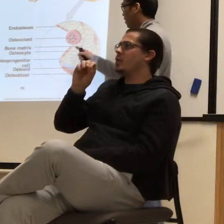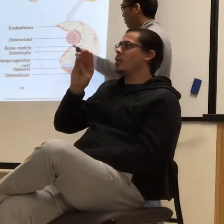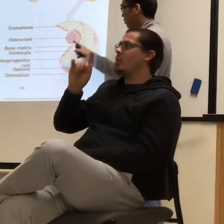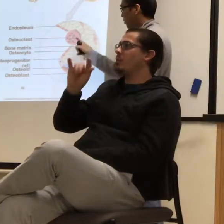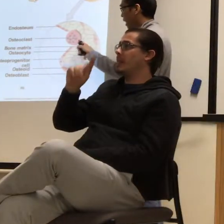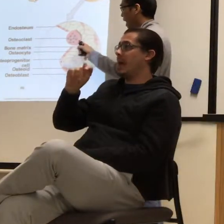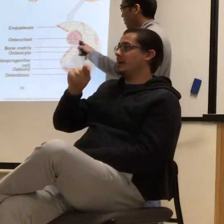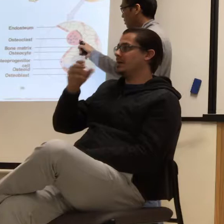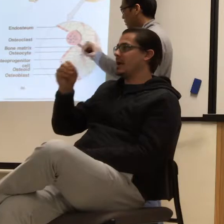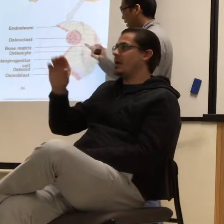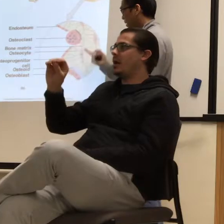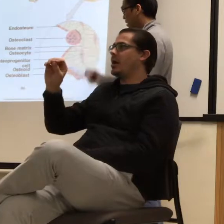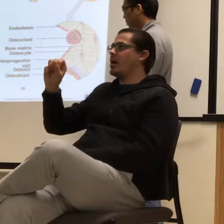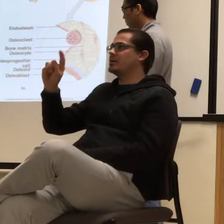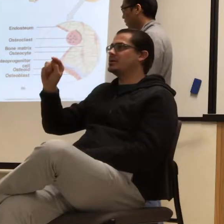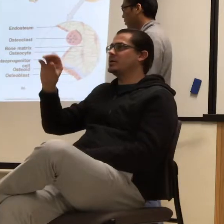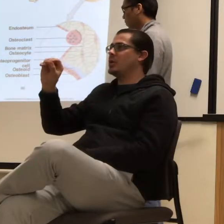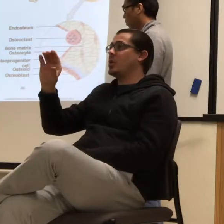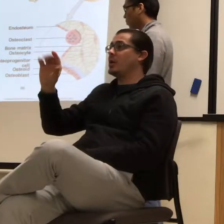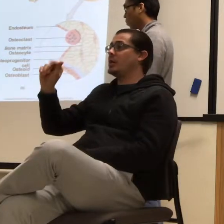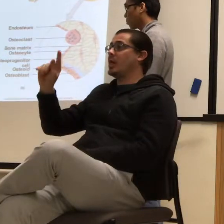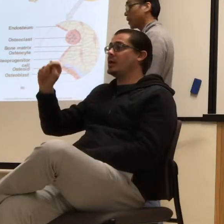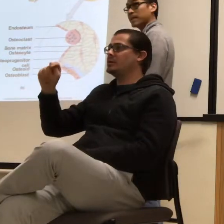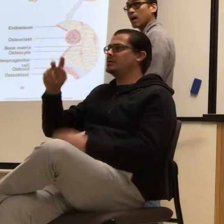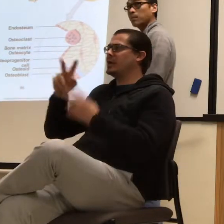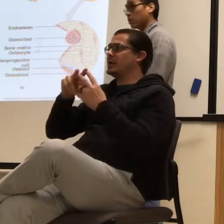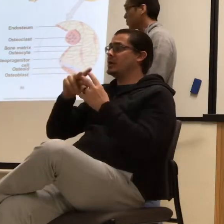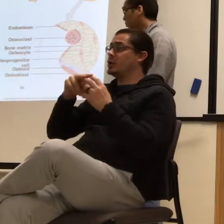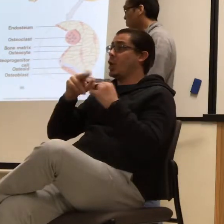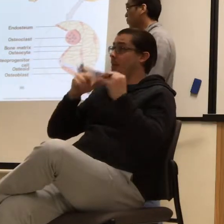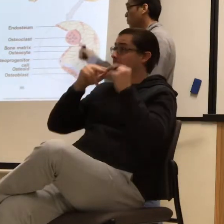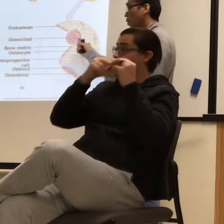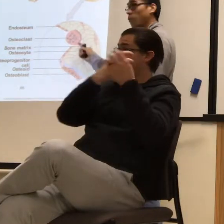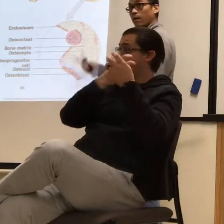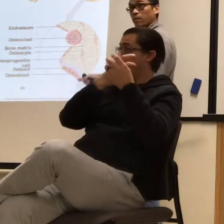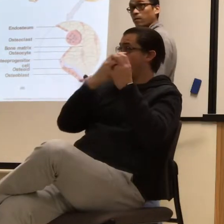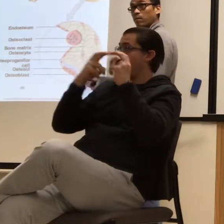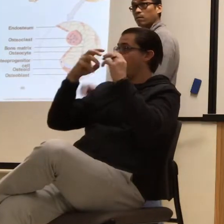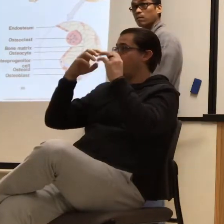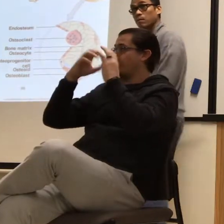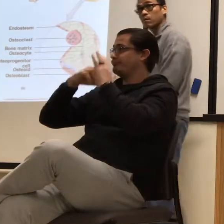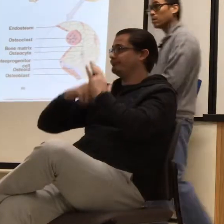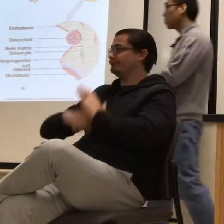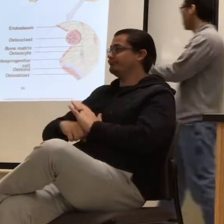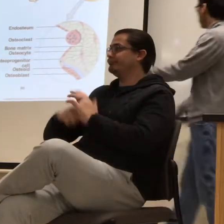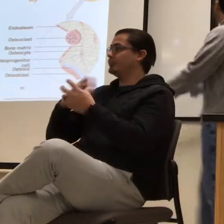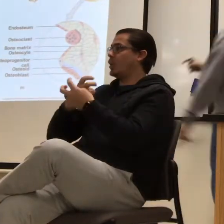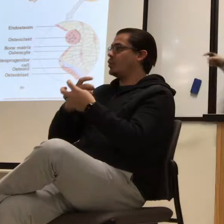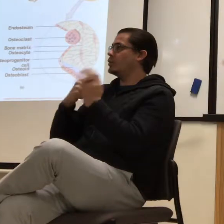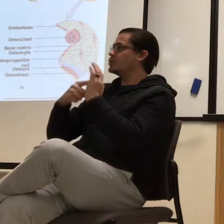and osteoclasts that can either build bone or break down bone. So they're showing you both there.